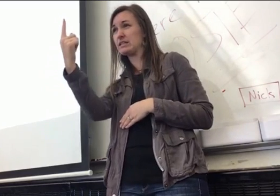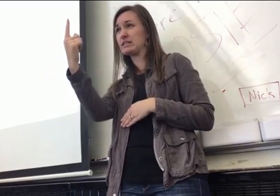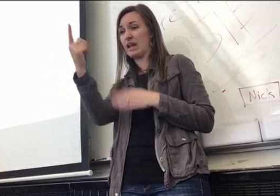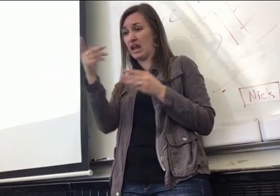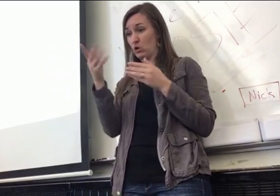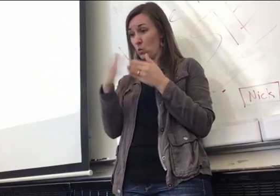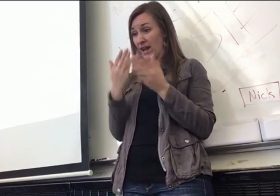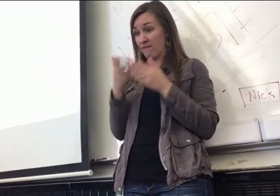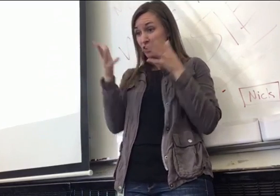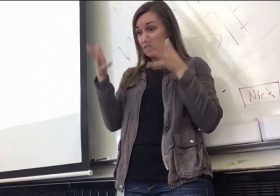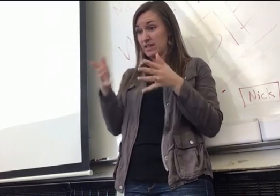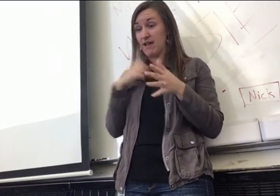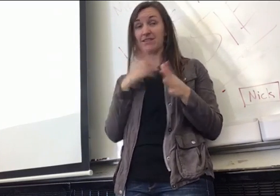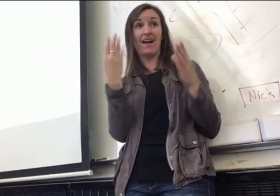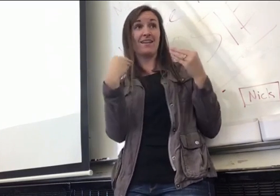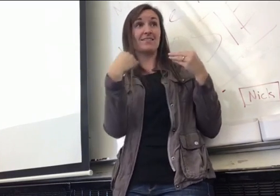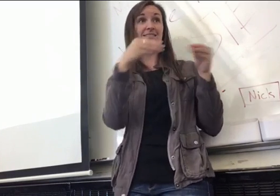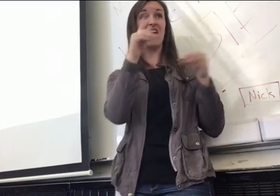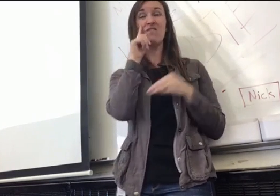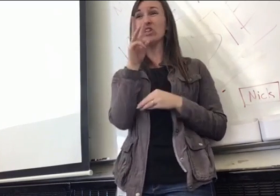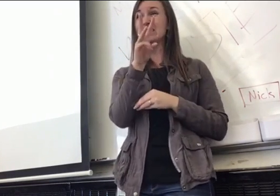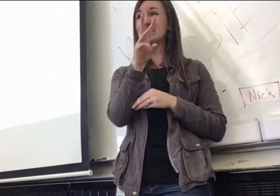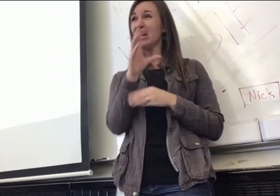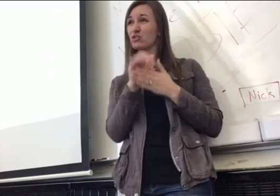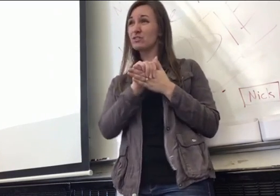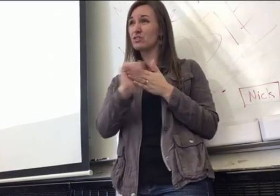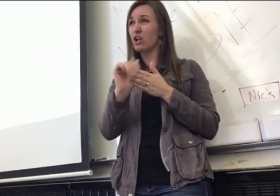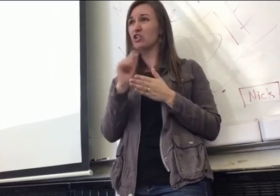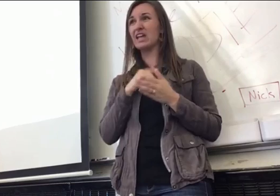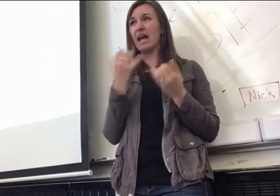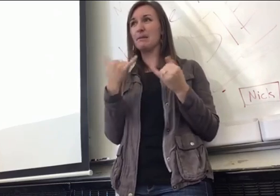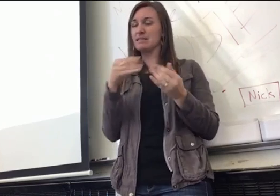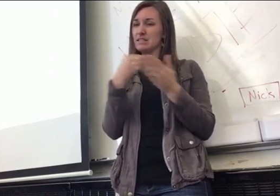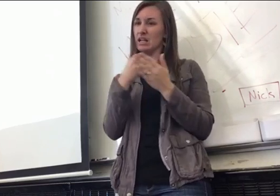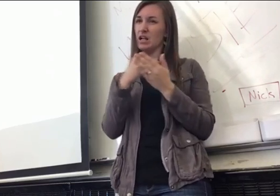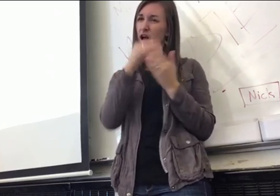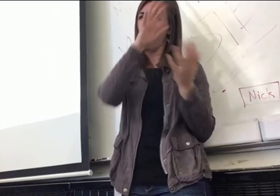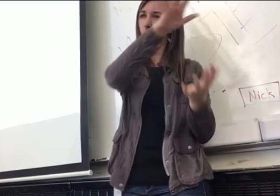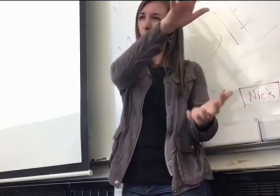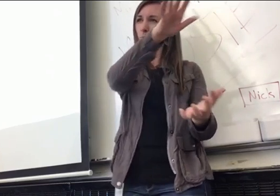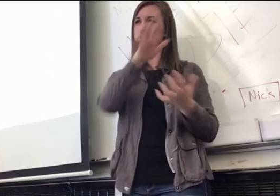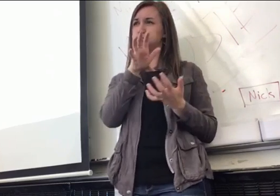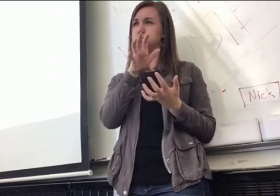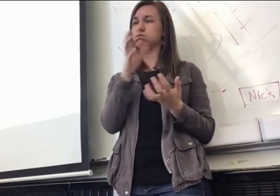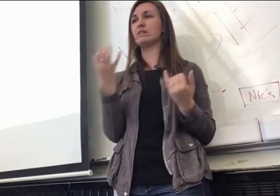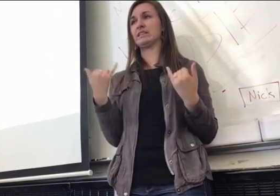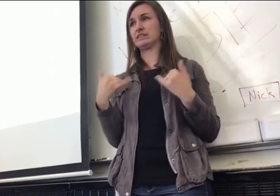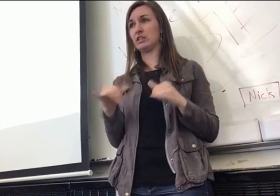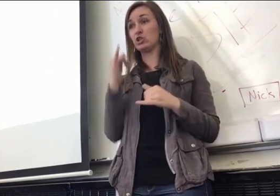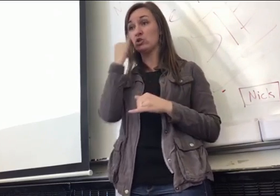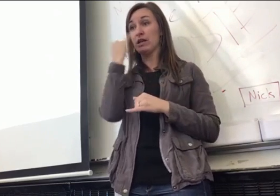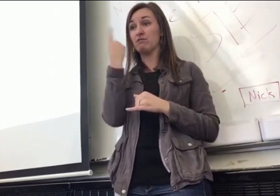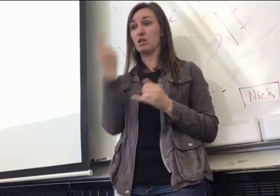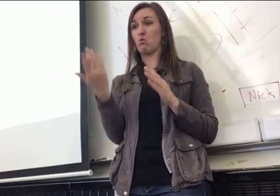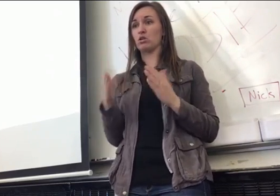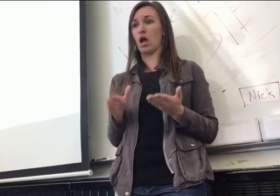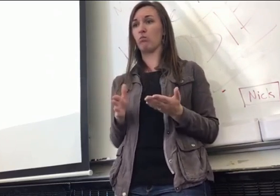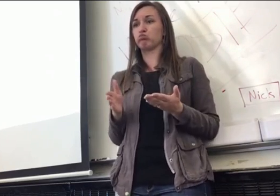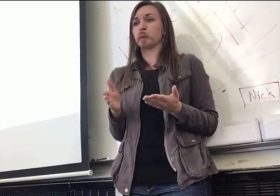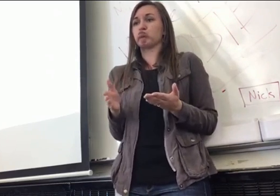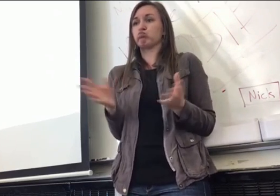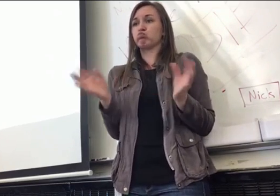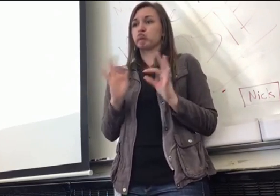for $600 when you get to the Americas, you're still making a crazy, crazy big profit. So if somebody dies, it's no big deal to